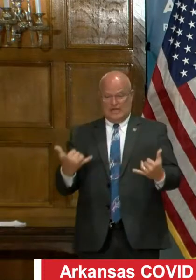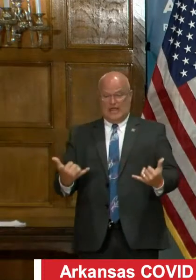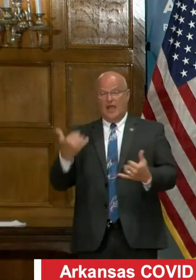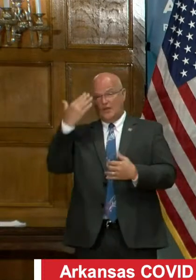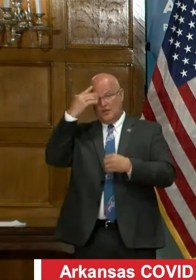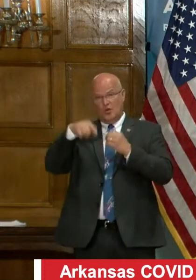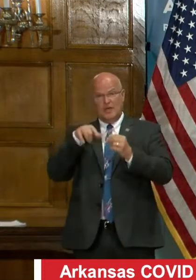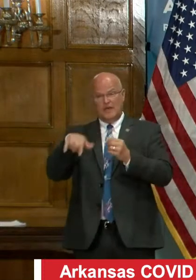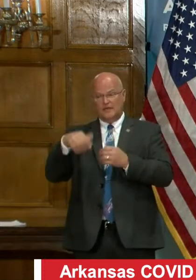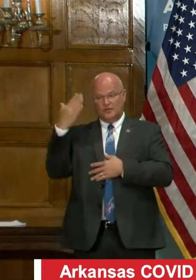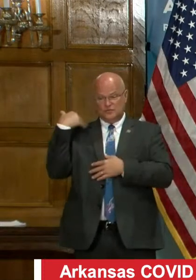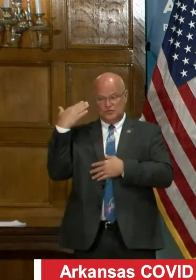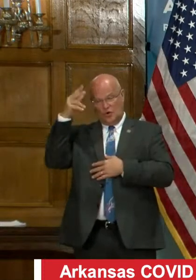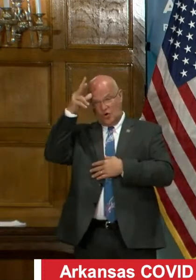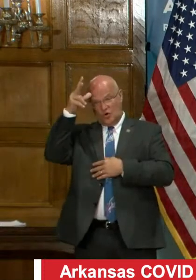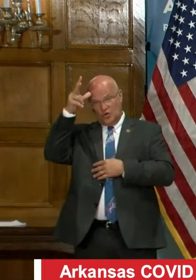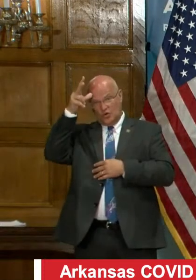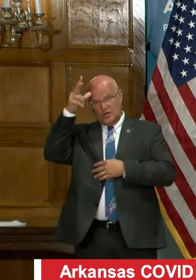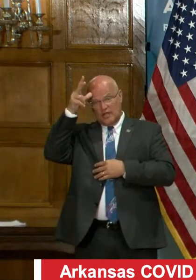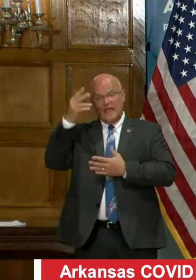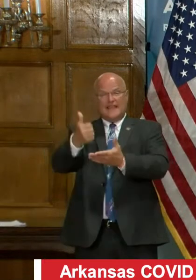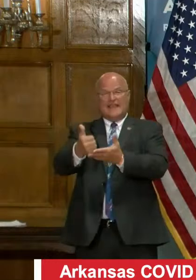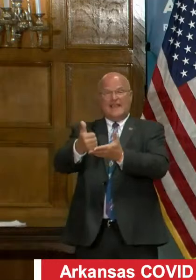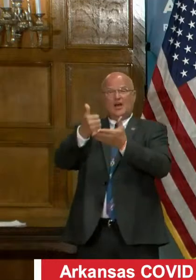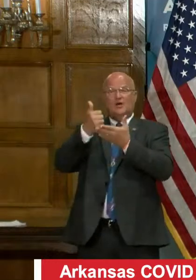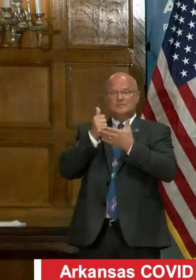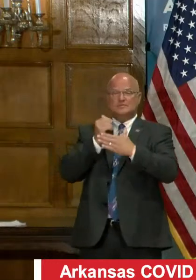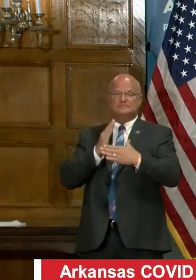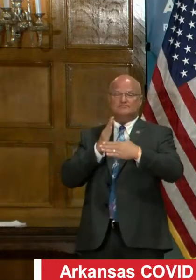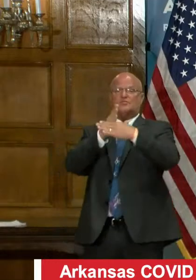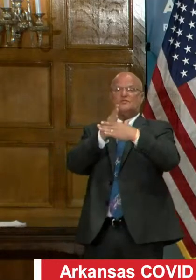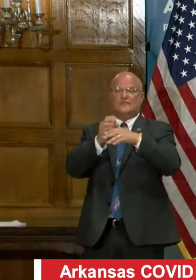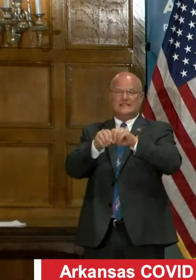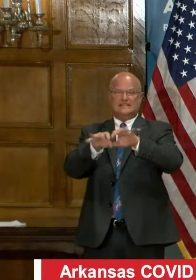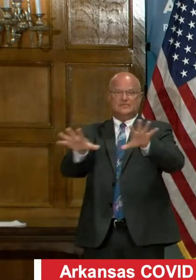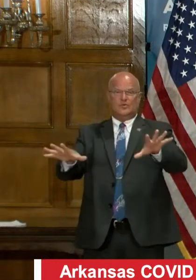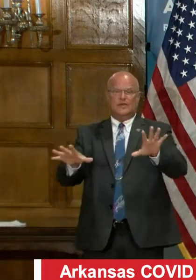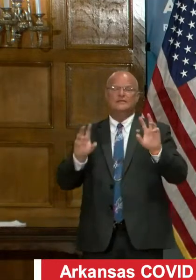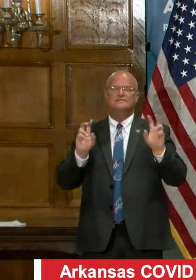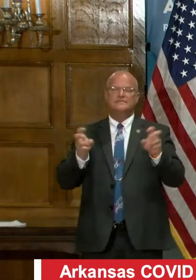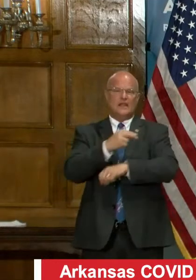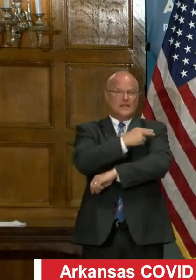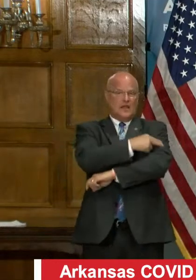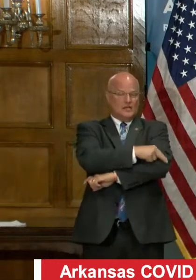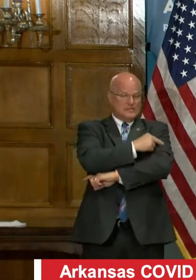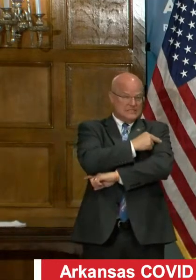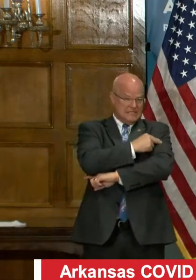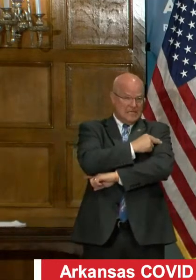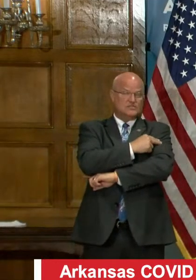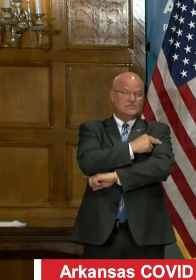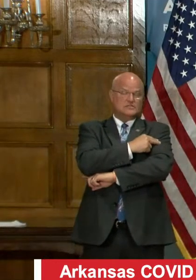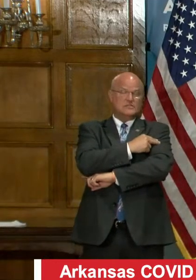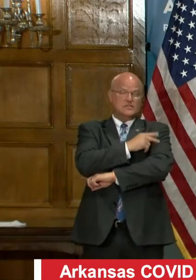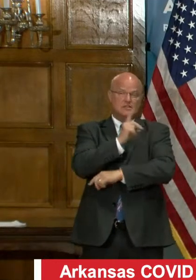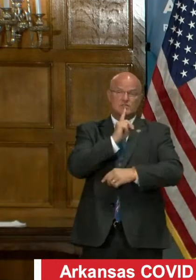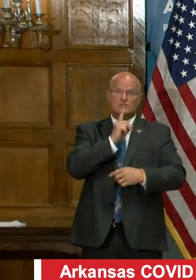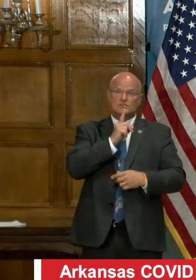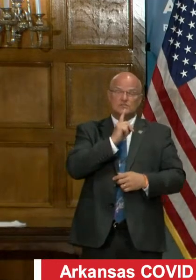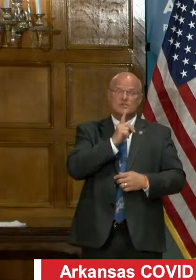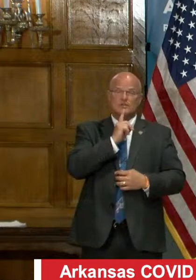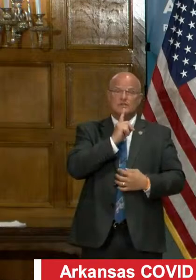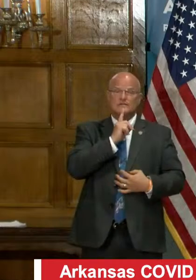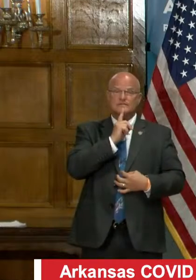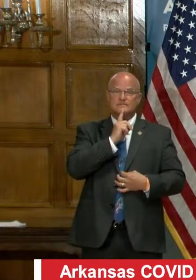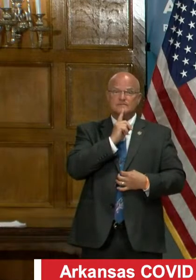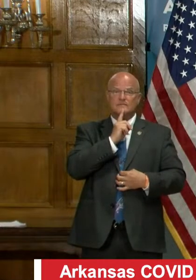know about those earlier, which helps us to prevent the spread. In terms of the hospitalizations, sure,